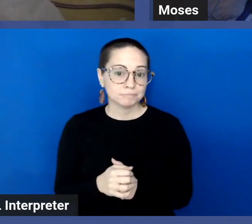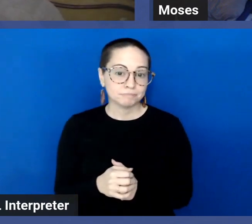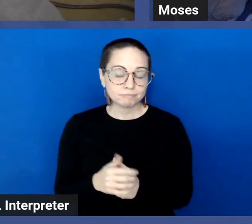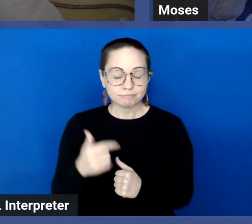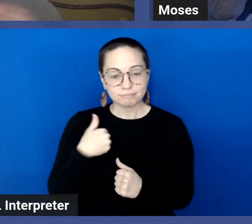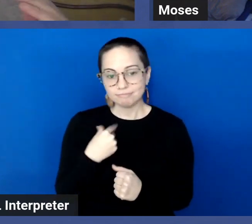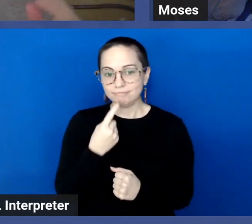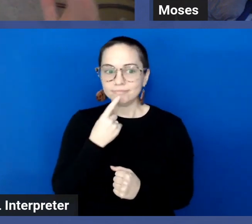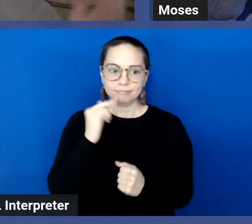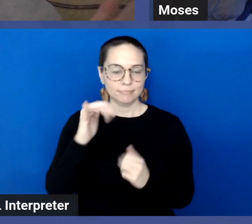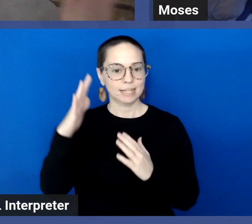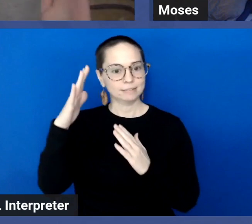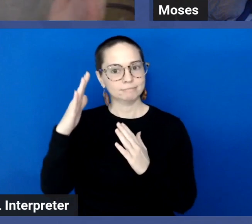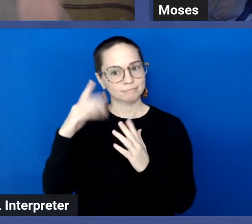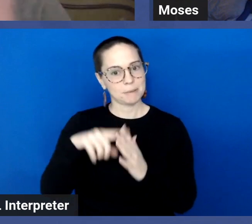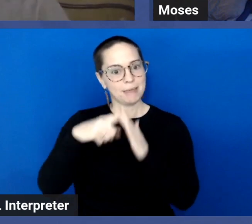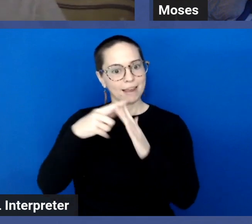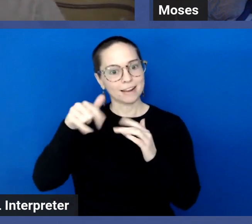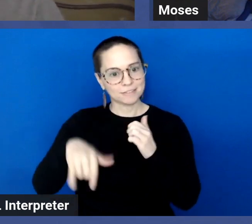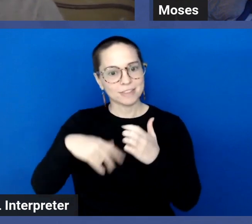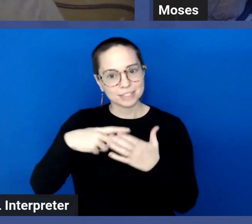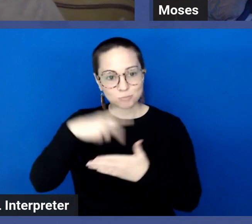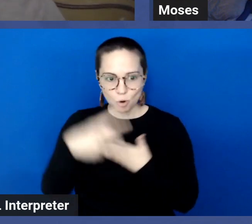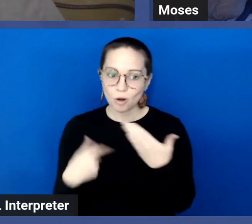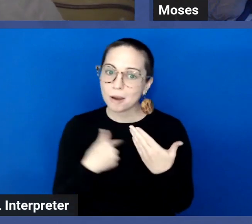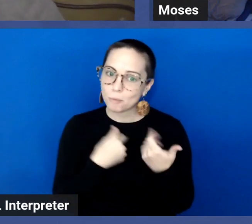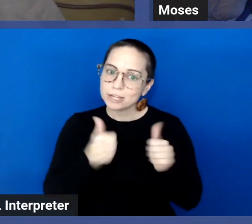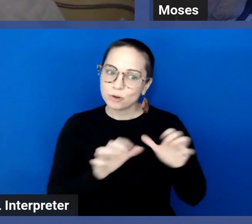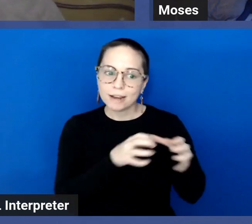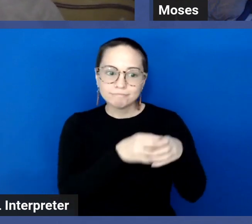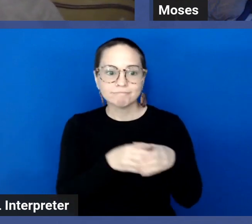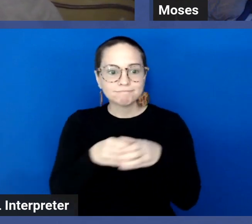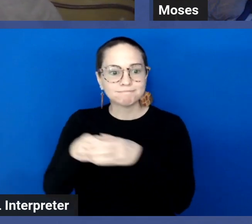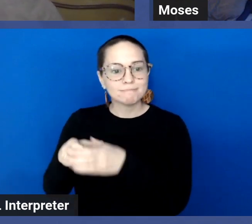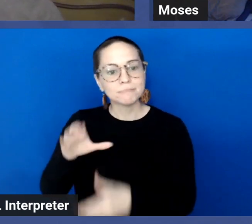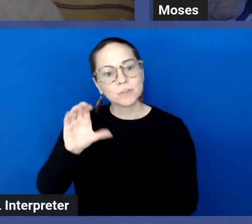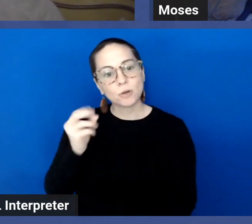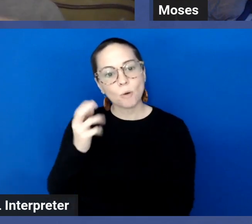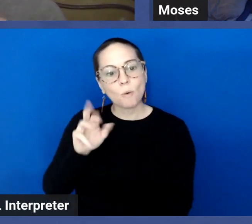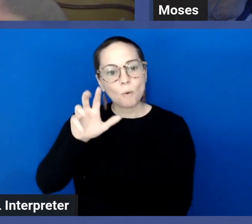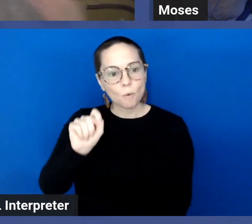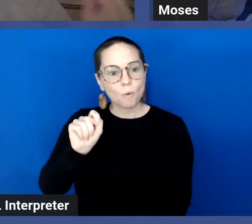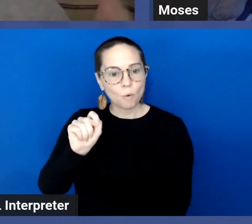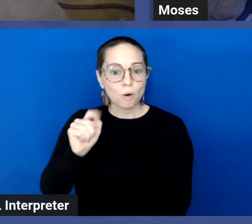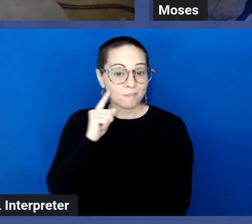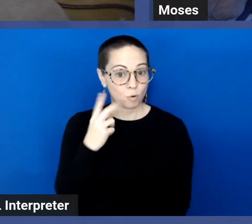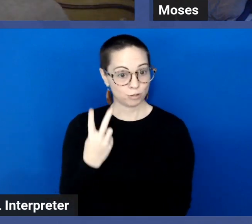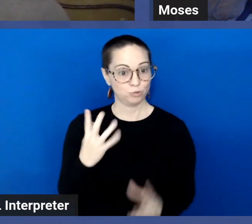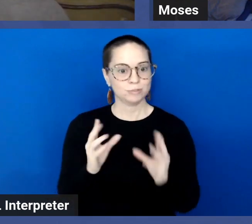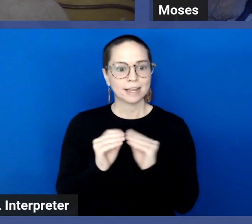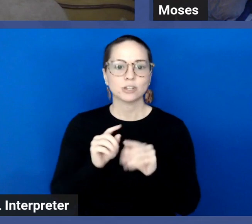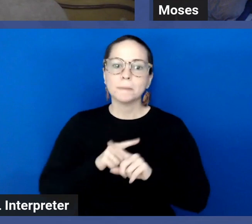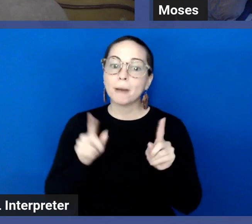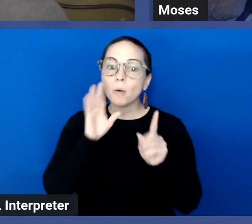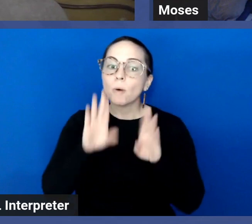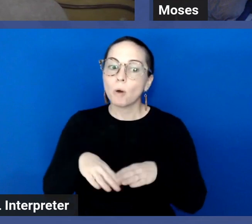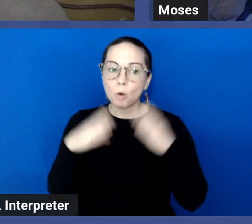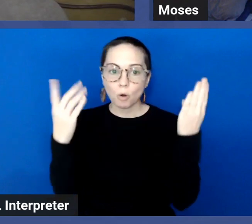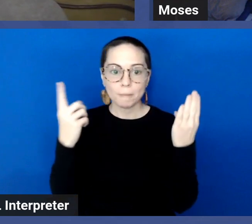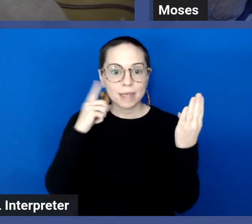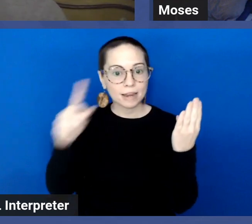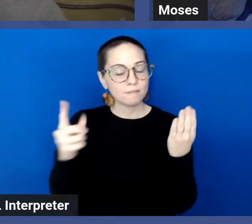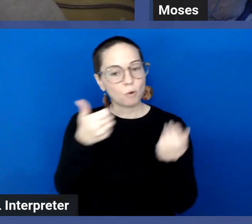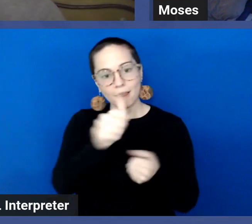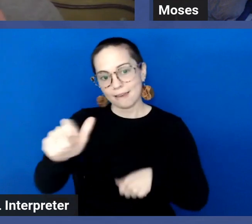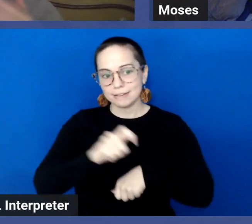of the program, we've tried a cohort model for 2 sessions now, but we're going to be opening it up to an open enrollment